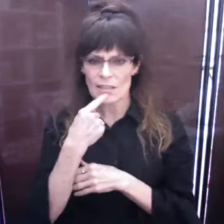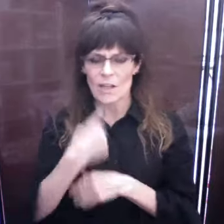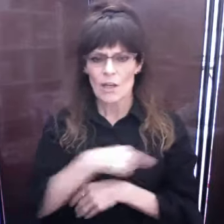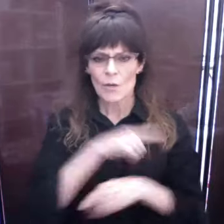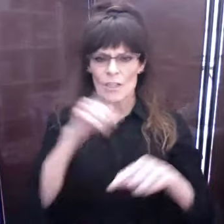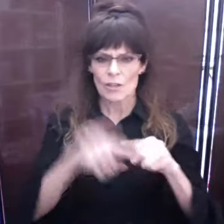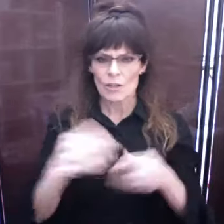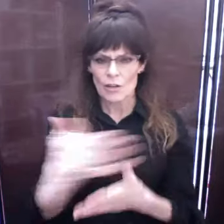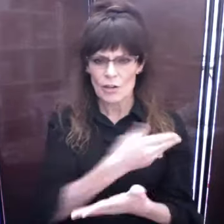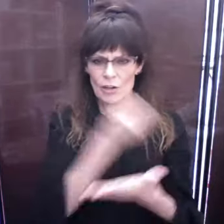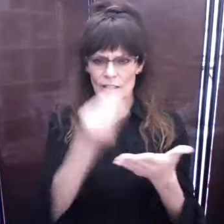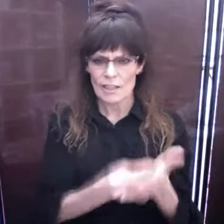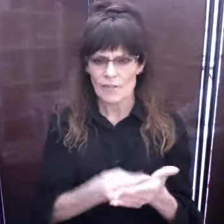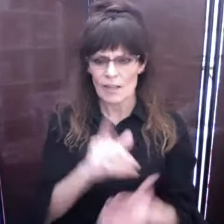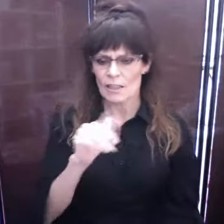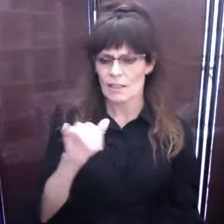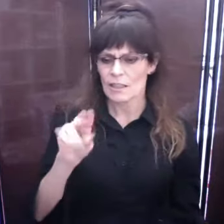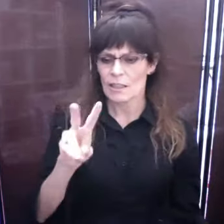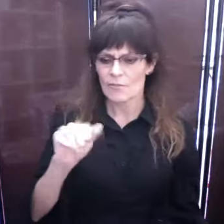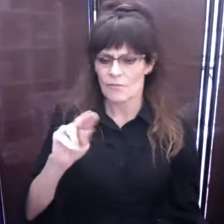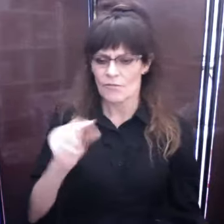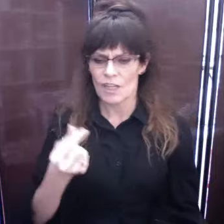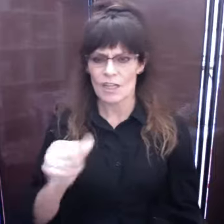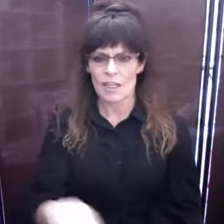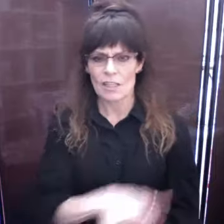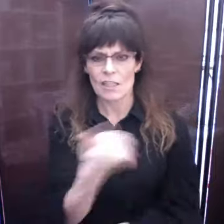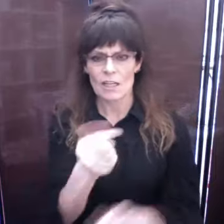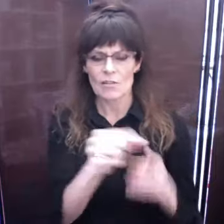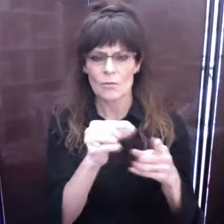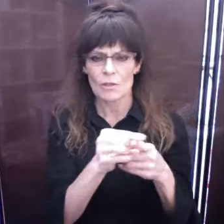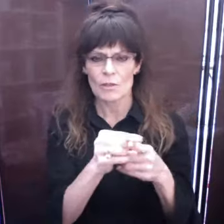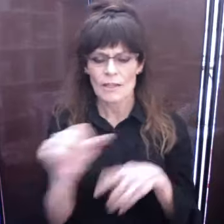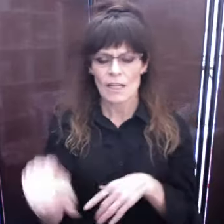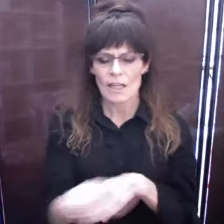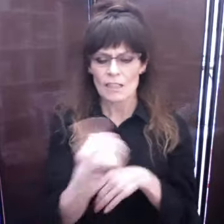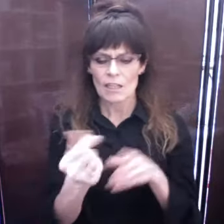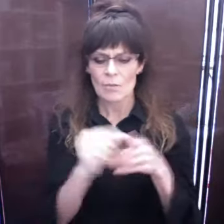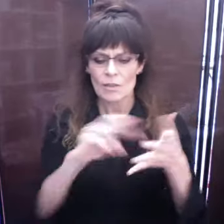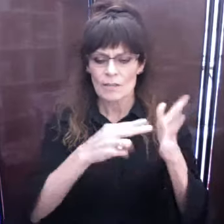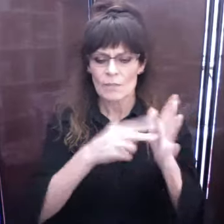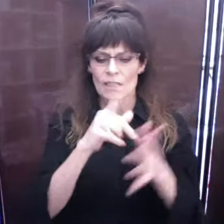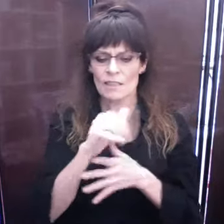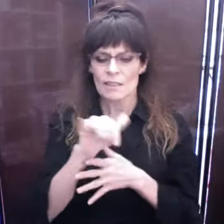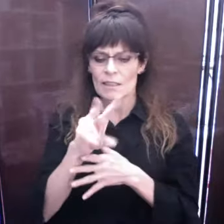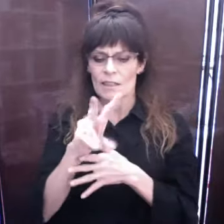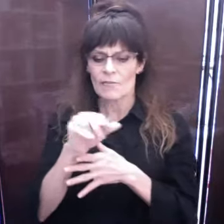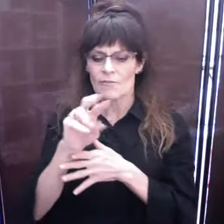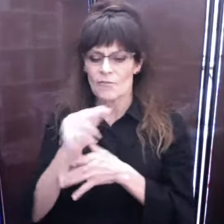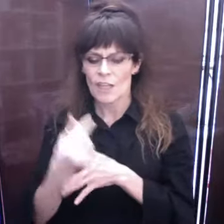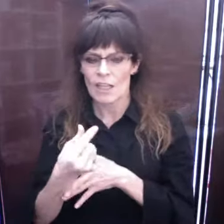what's another word for living, you guys? And this is what I would tell my sponsees. Another word for living is life, right? I could not make